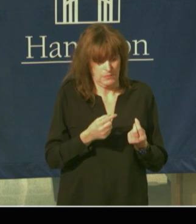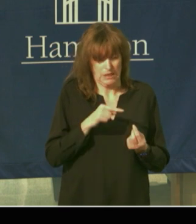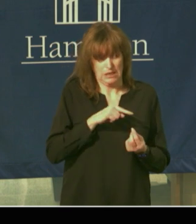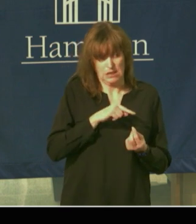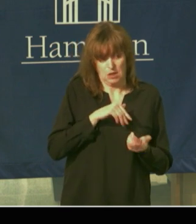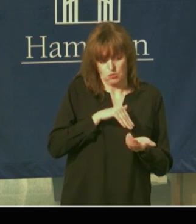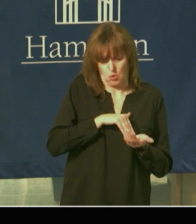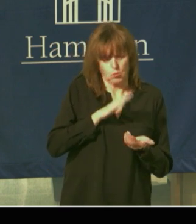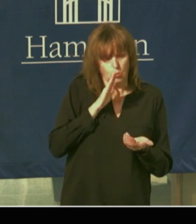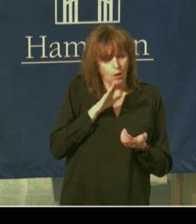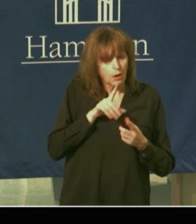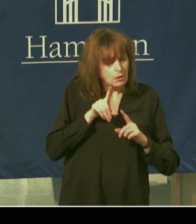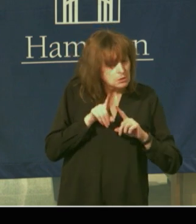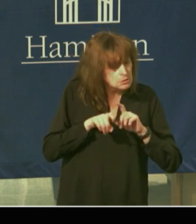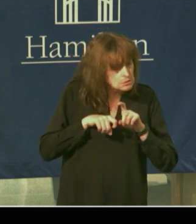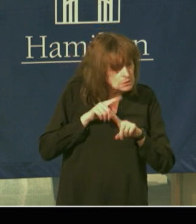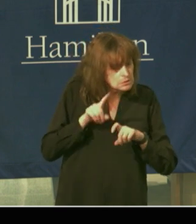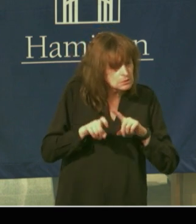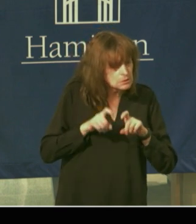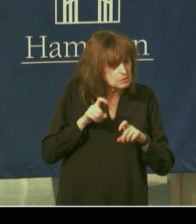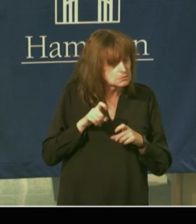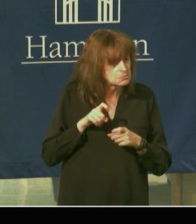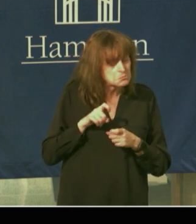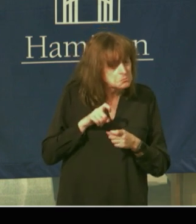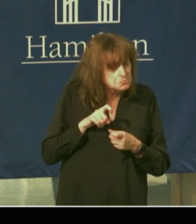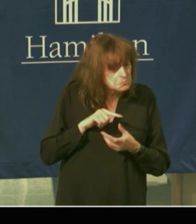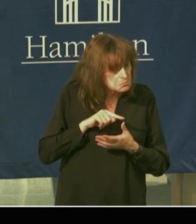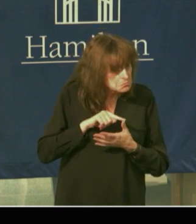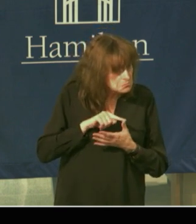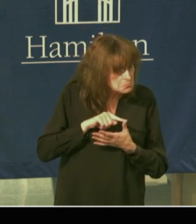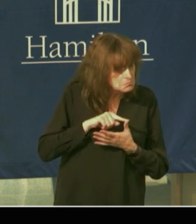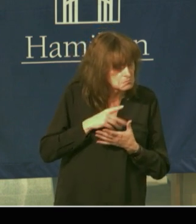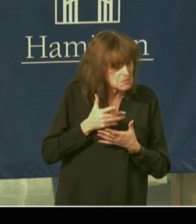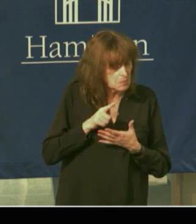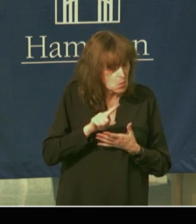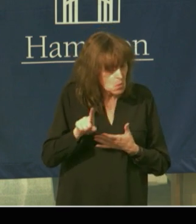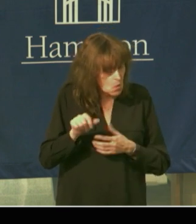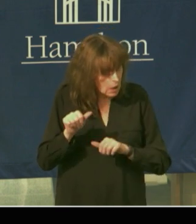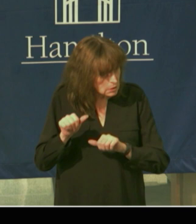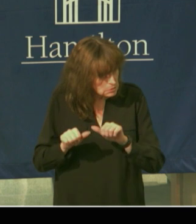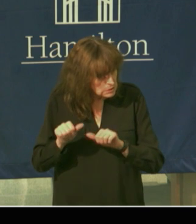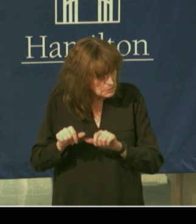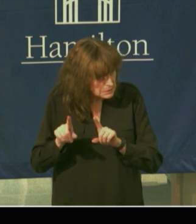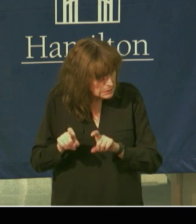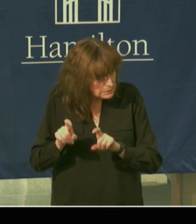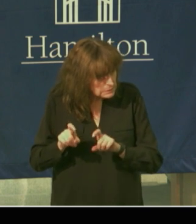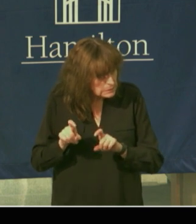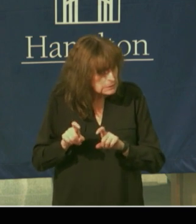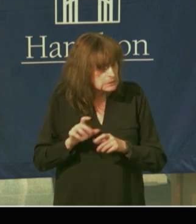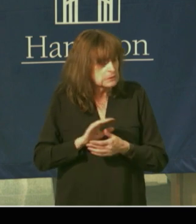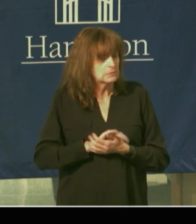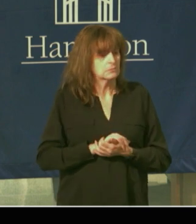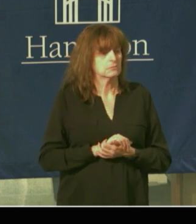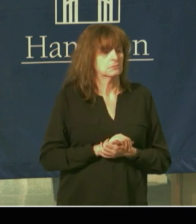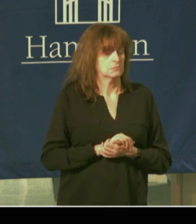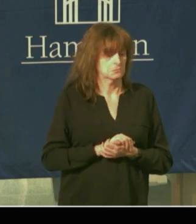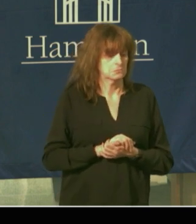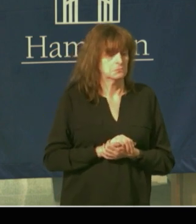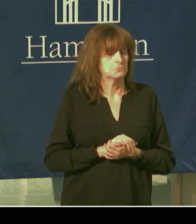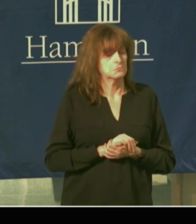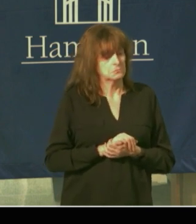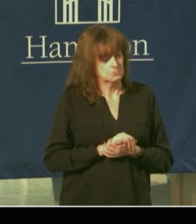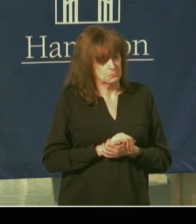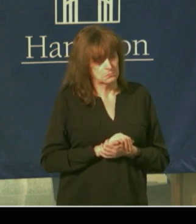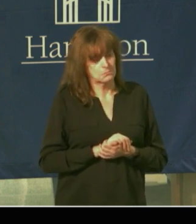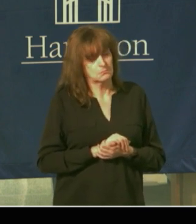are the criteria for people being assessed. And for somebody like that, we will arrange for what we call